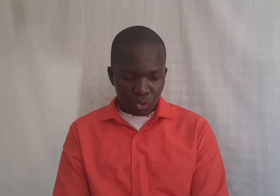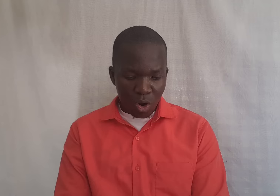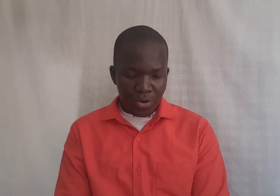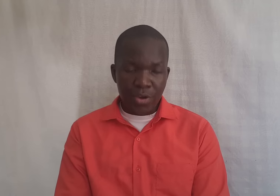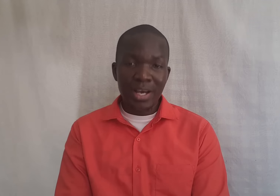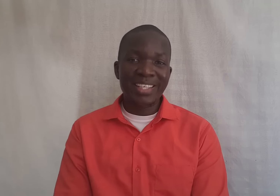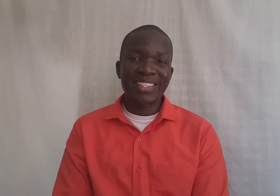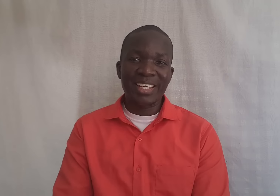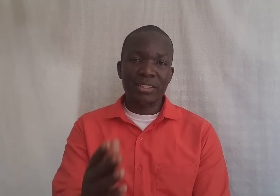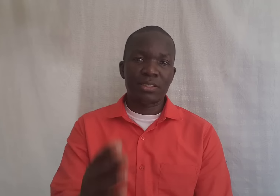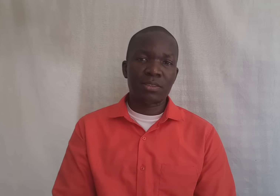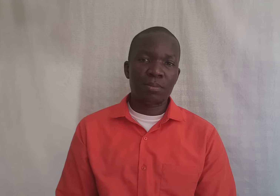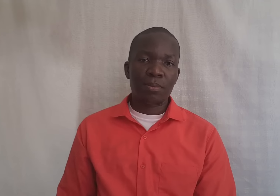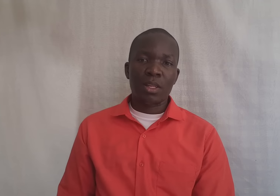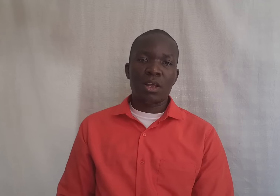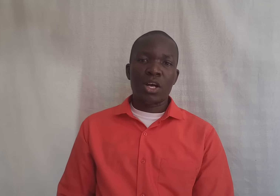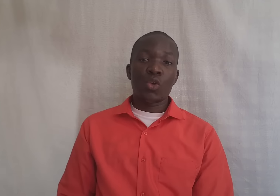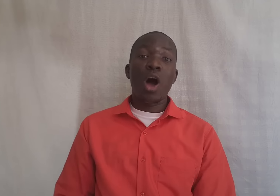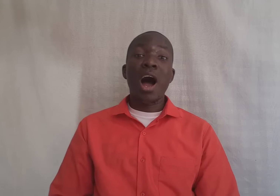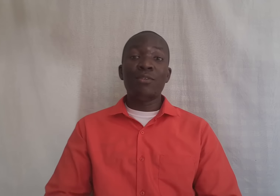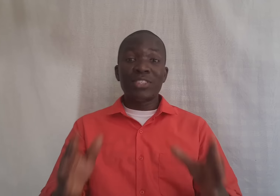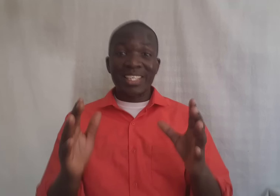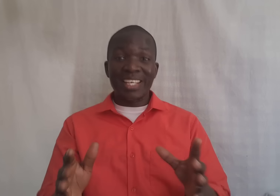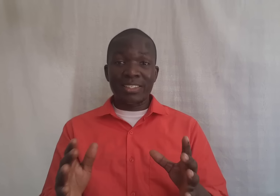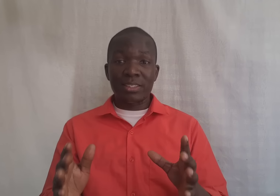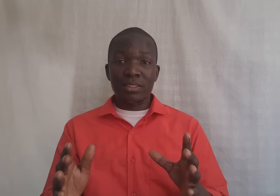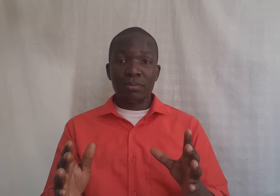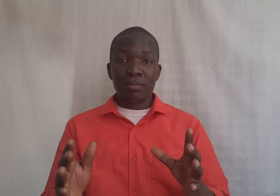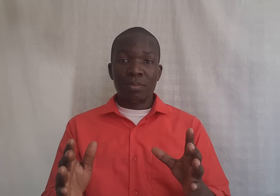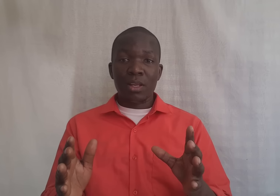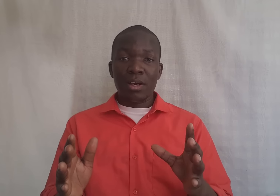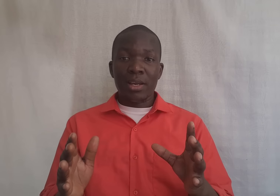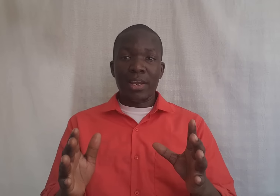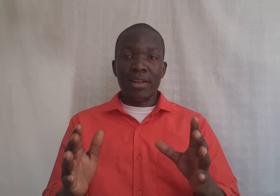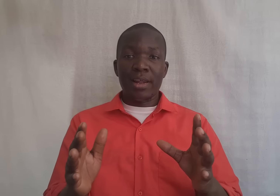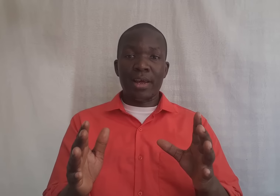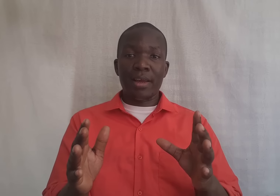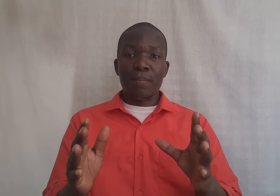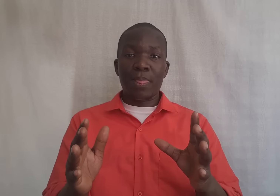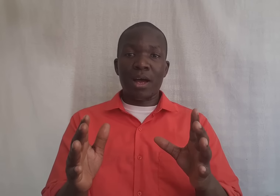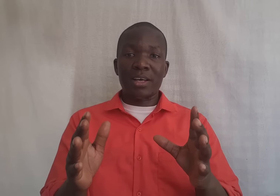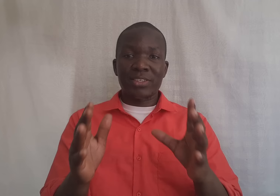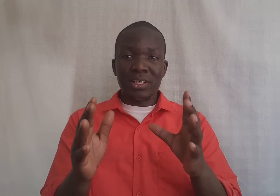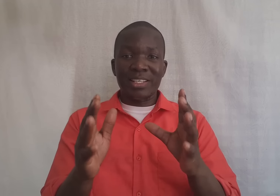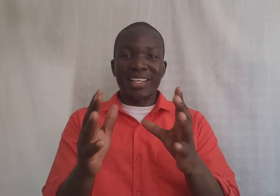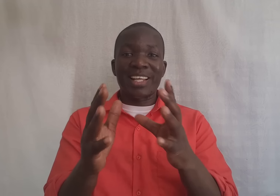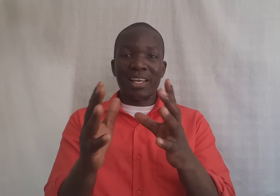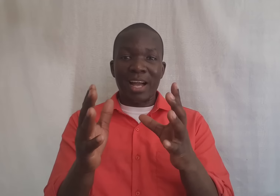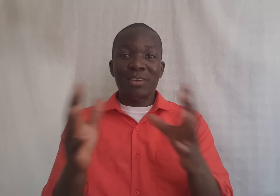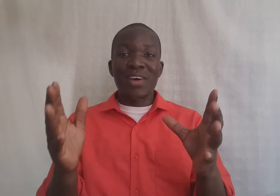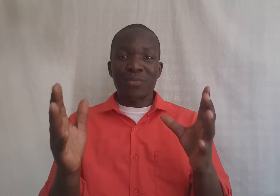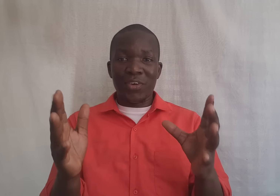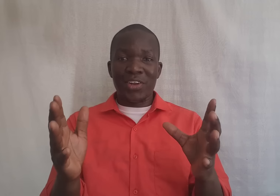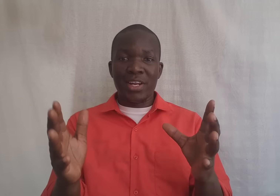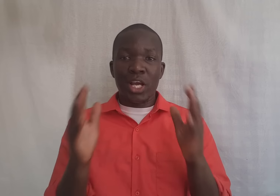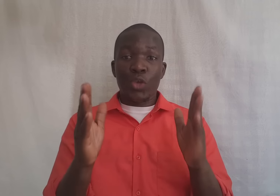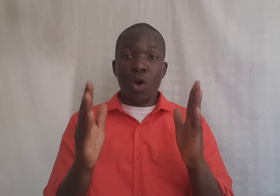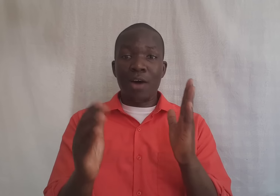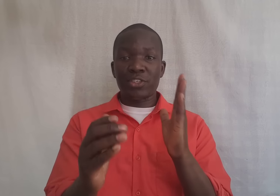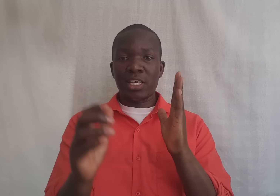word here is skills. You have skills in a given field. You have